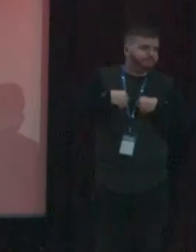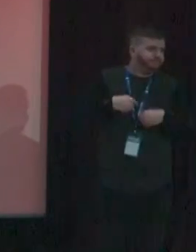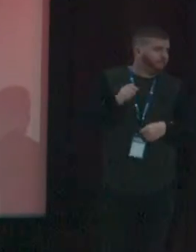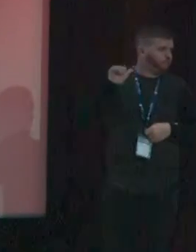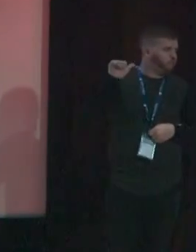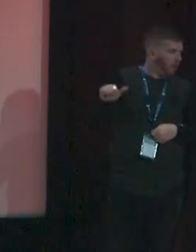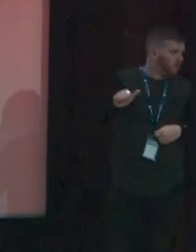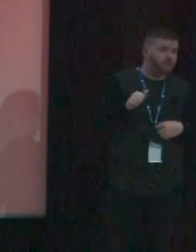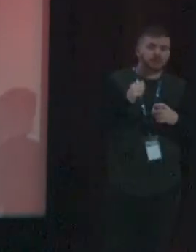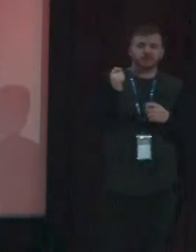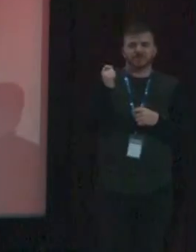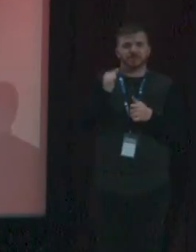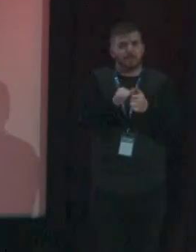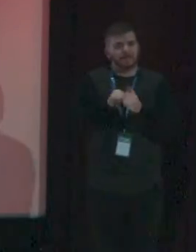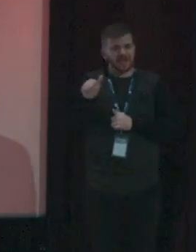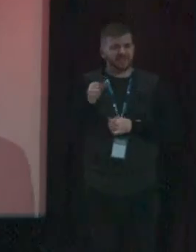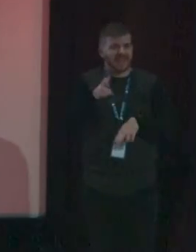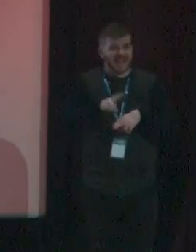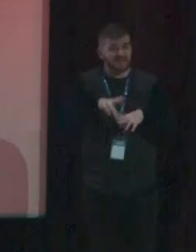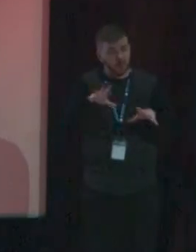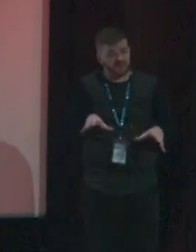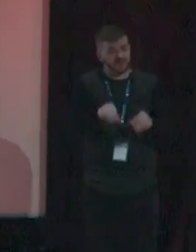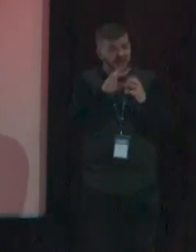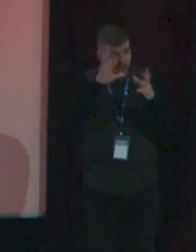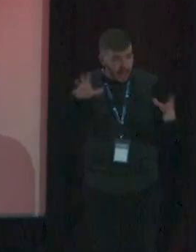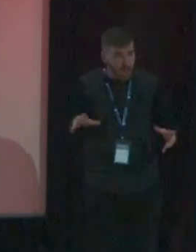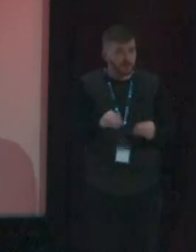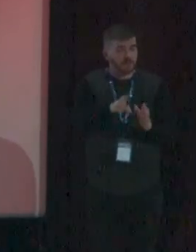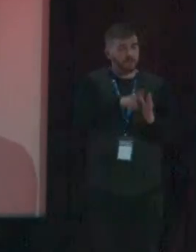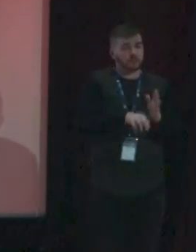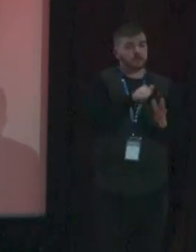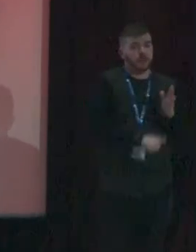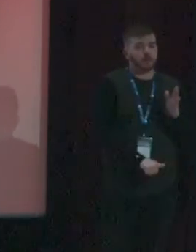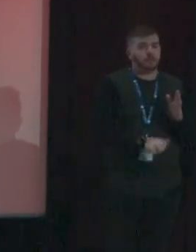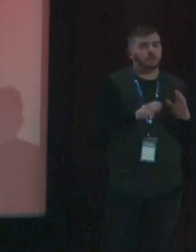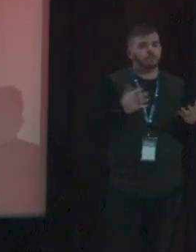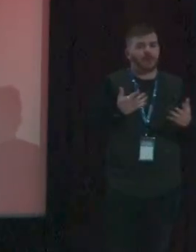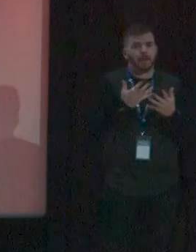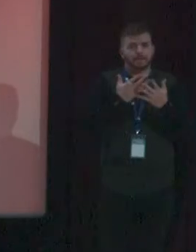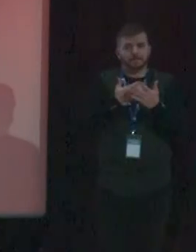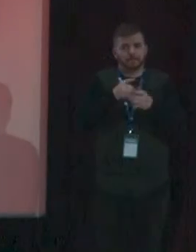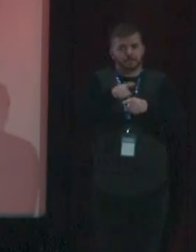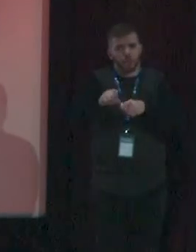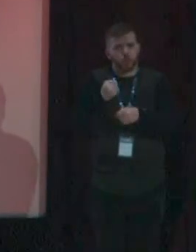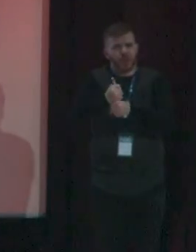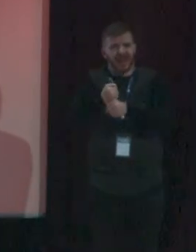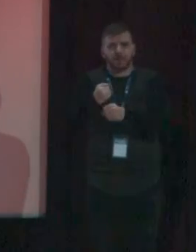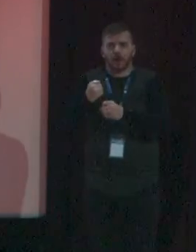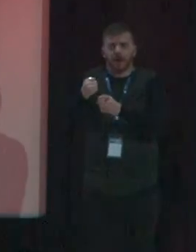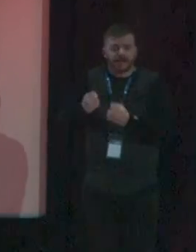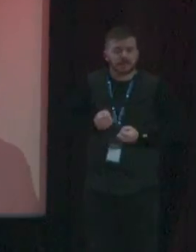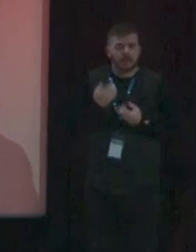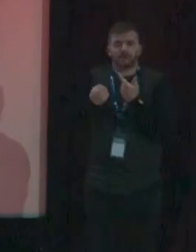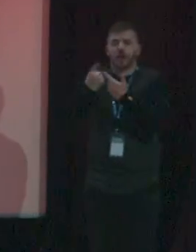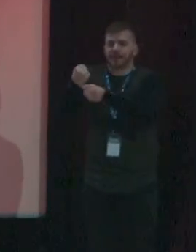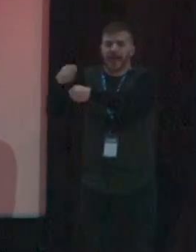it's apparently much, much better if you invented everything from whole cloth, even though obviously large parts of your game were inspired by other games. I have